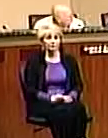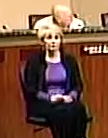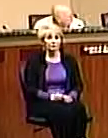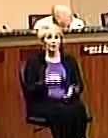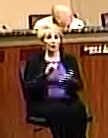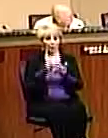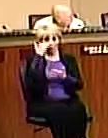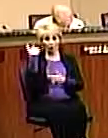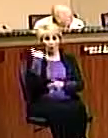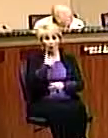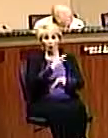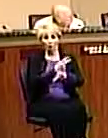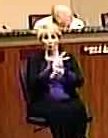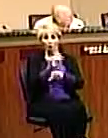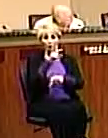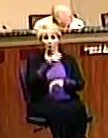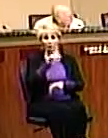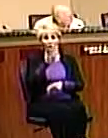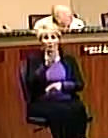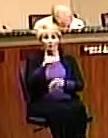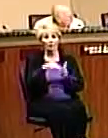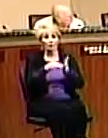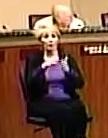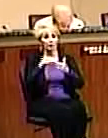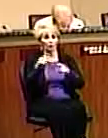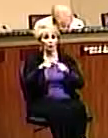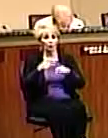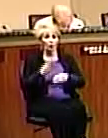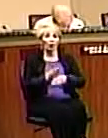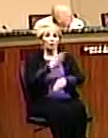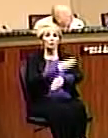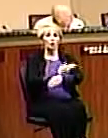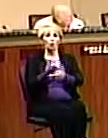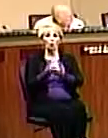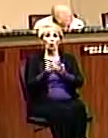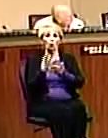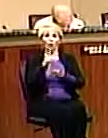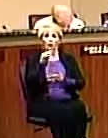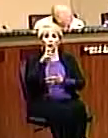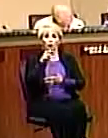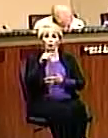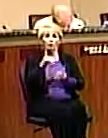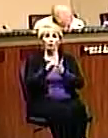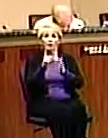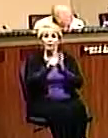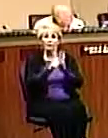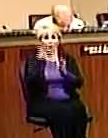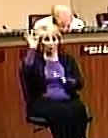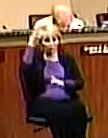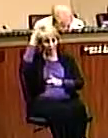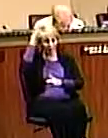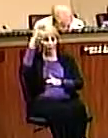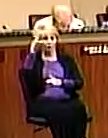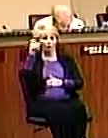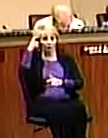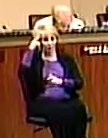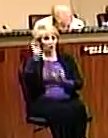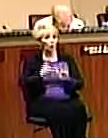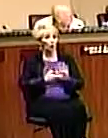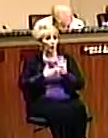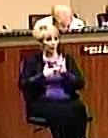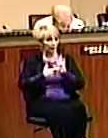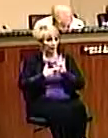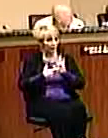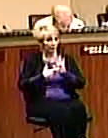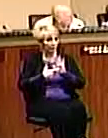That's why we borrowed $11.5 million to upgrade our waste treatment facility that the state and federal government mandated. A